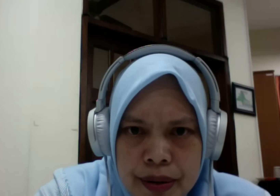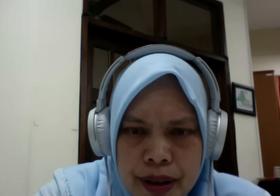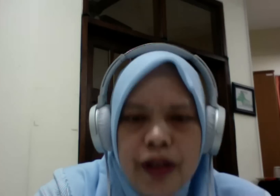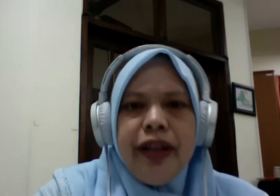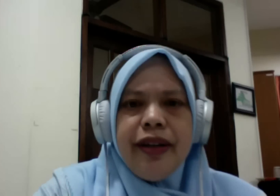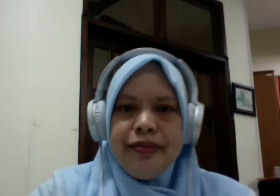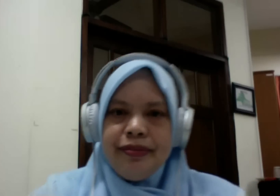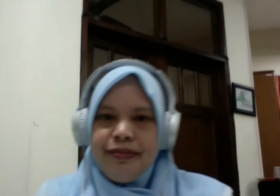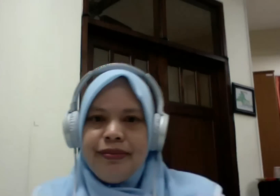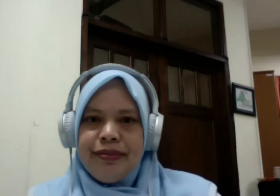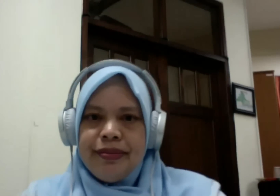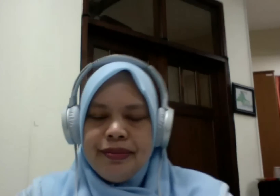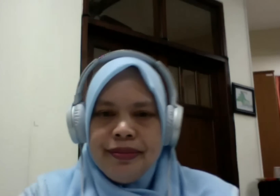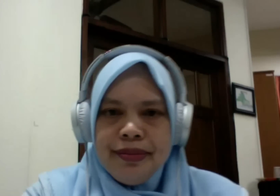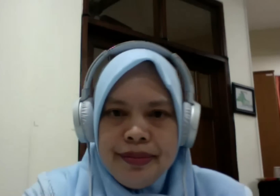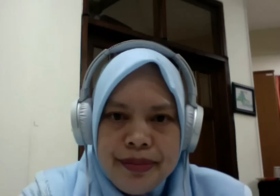Okay.